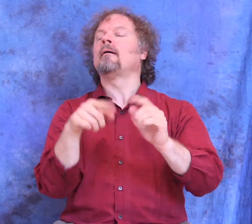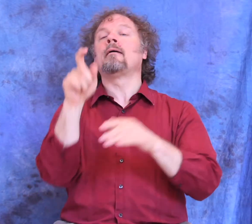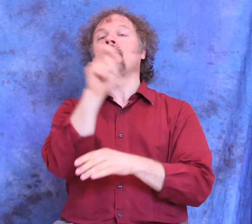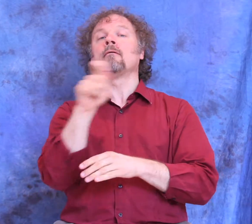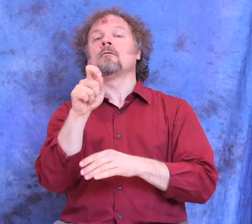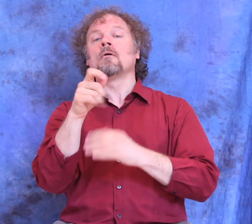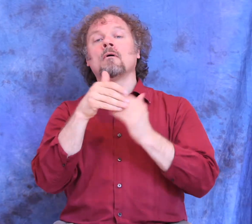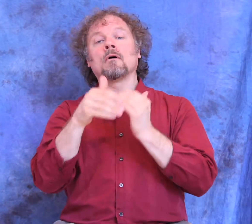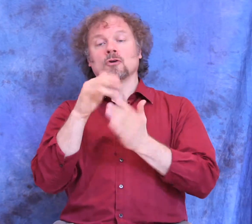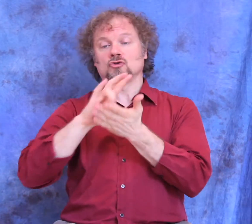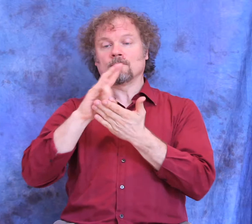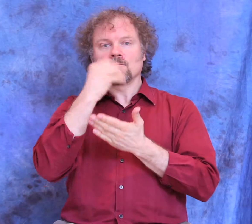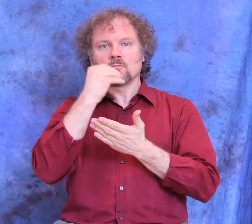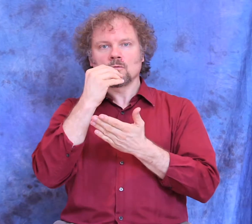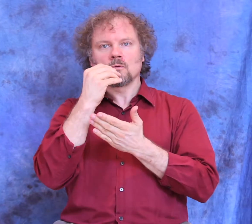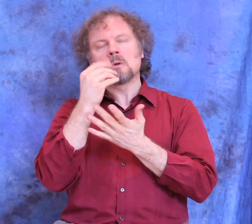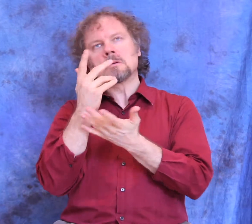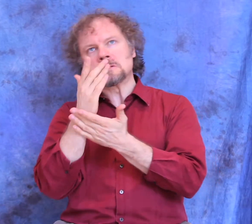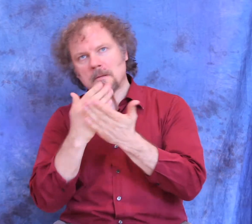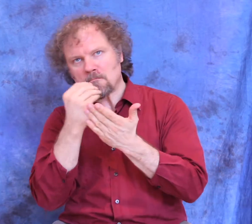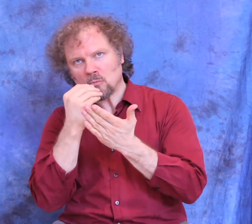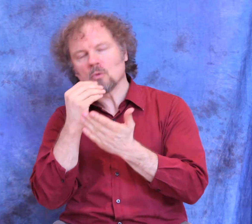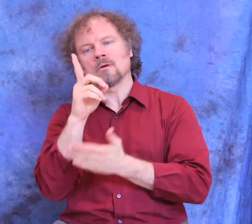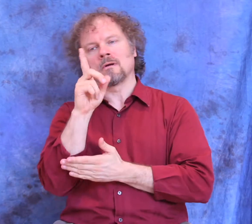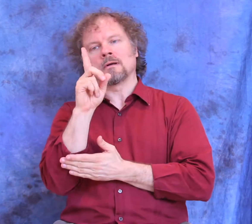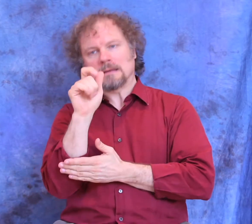of Shavuos, or some of the meals, are dairy meals.